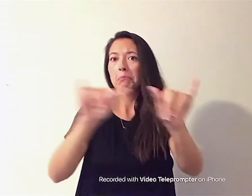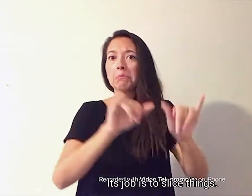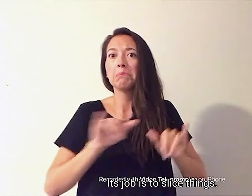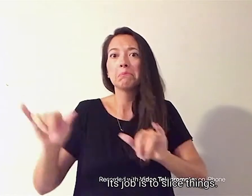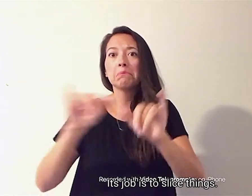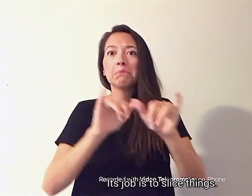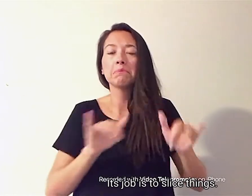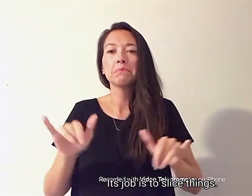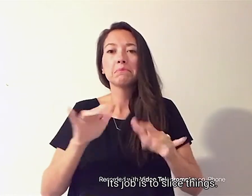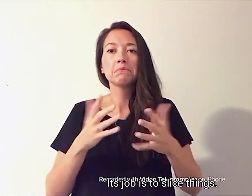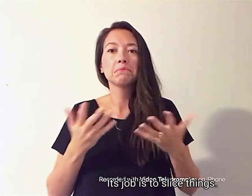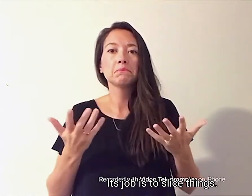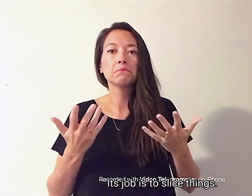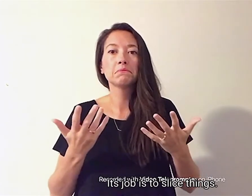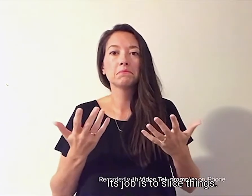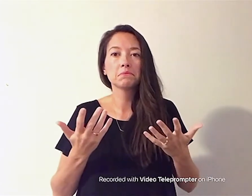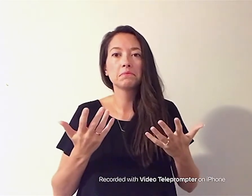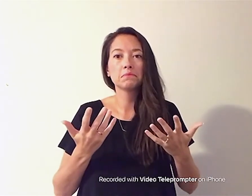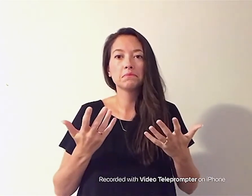It's its job to slice things.